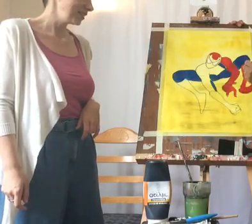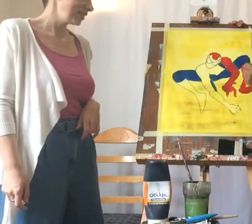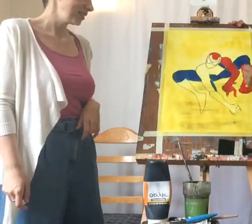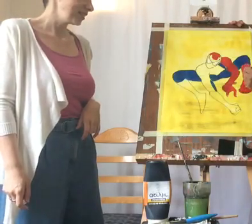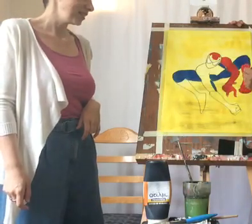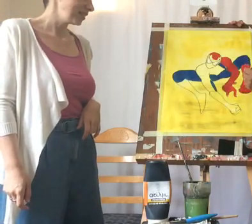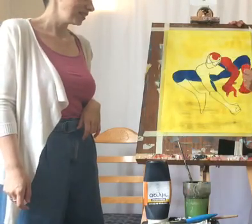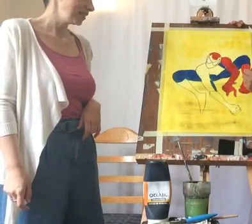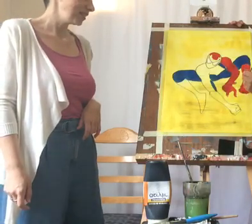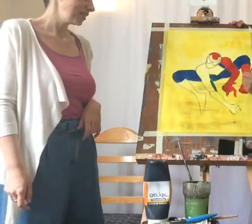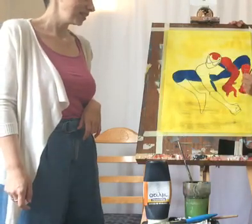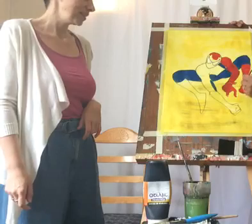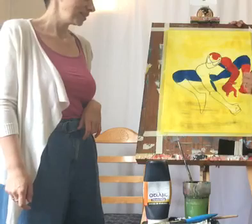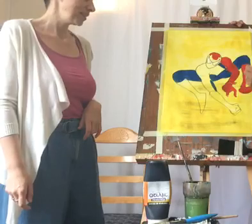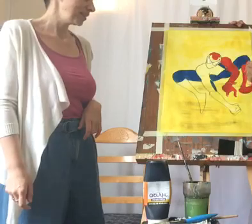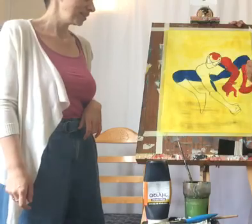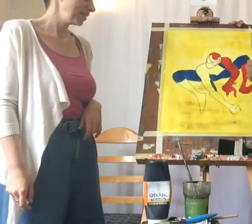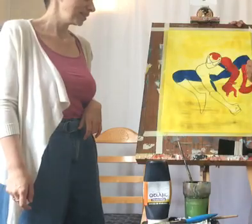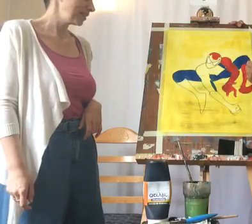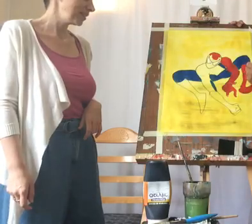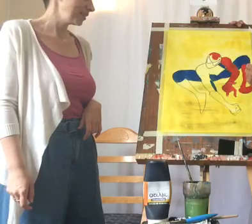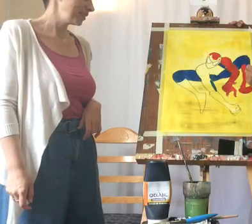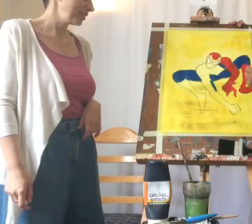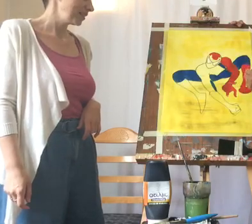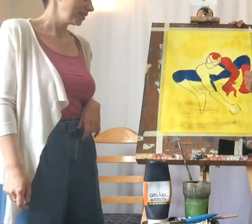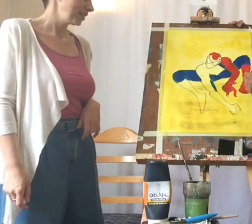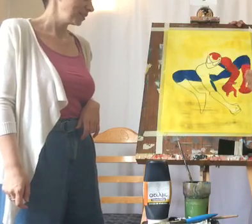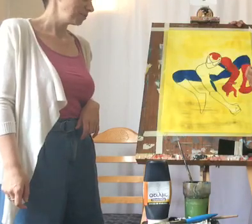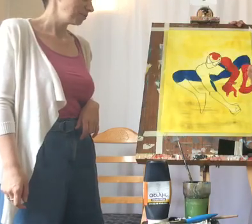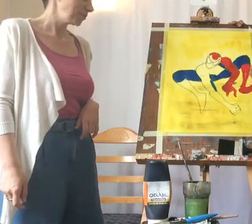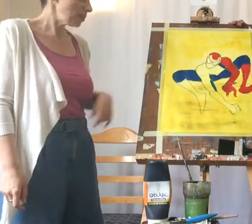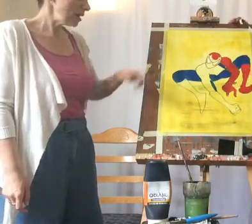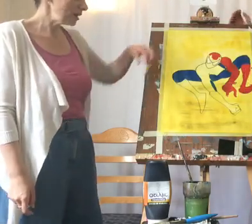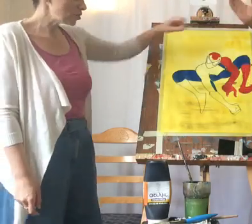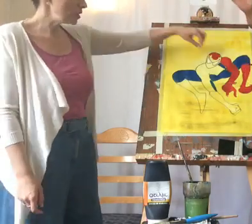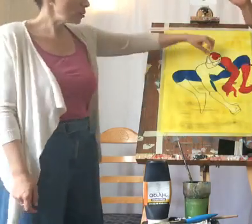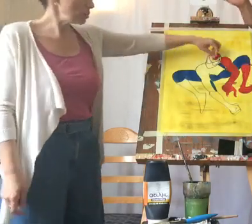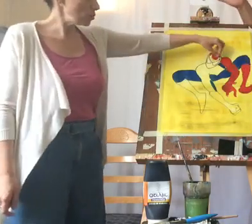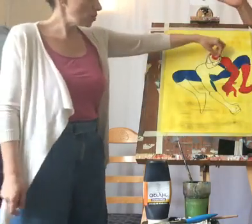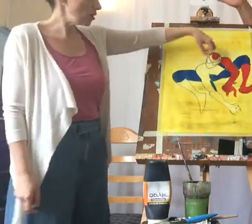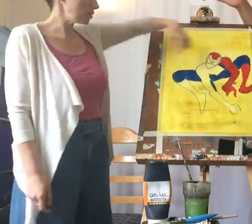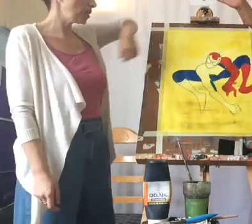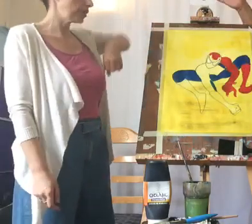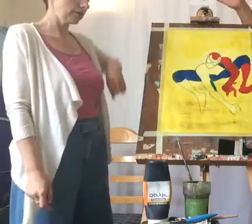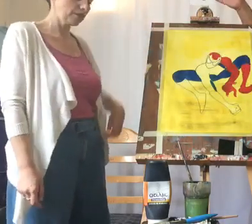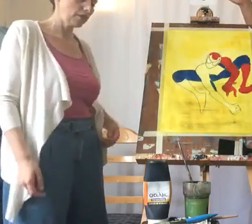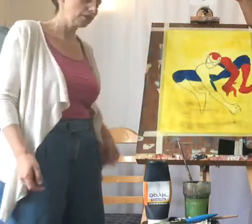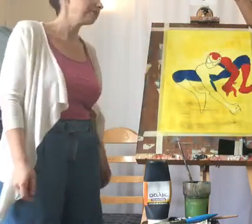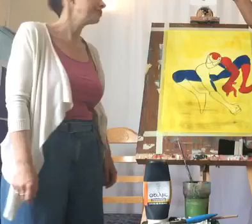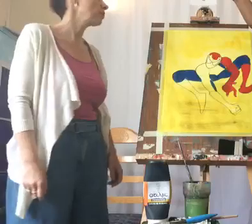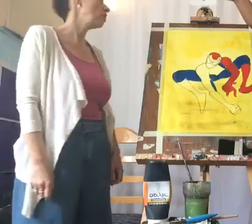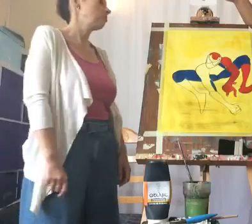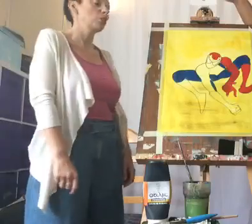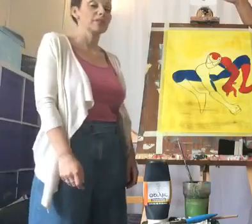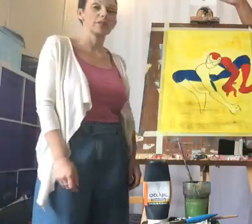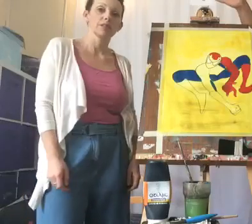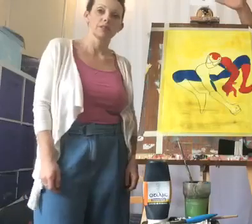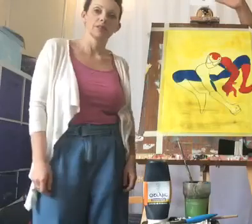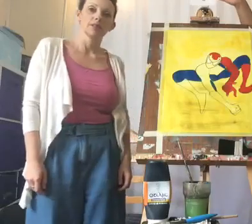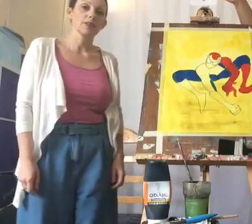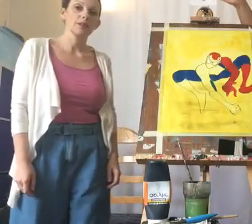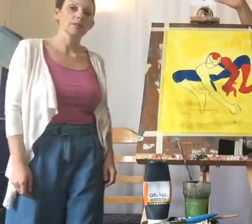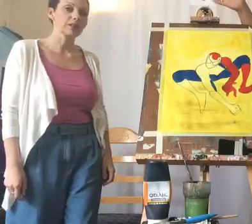Ah, see, mistake, but it's all Am I No, allowed so to do got- a little bit more white on his eye? right. No, you notice I've got Bob Ross